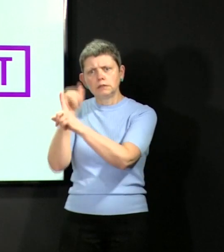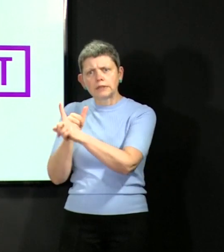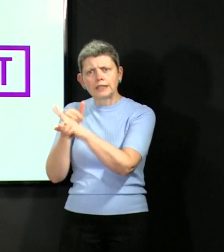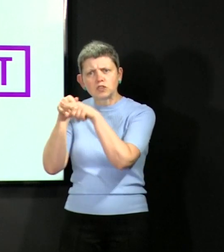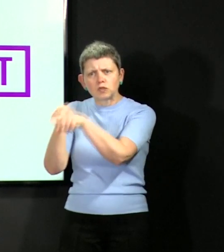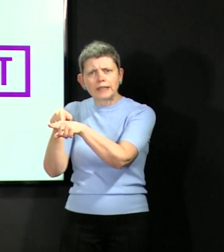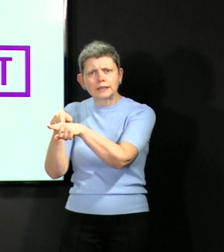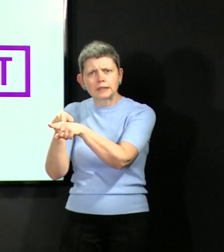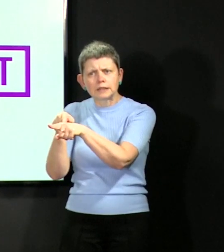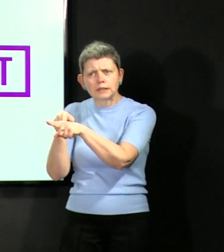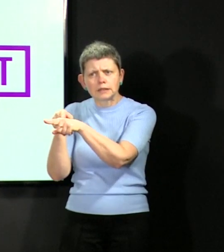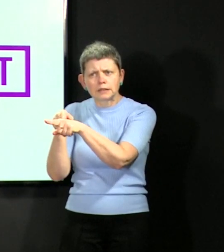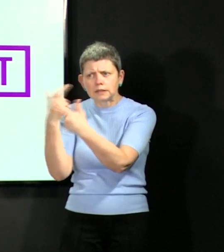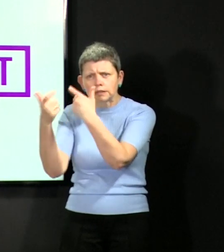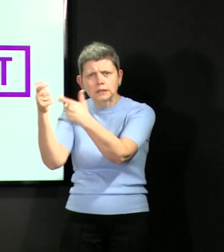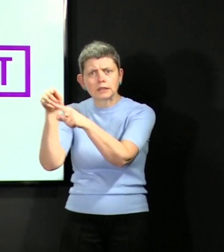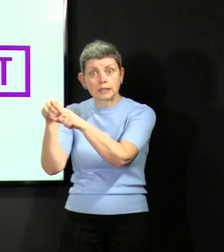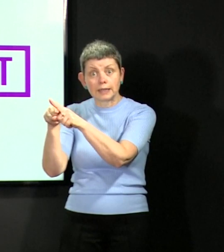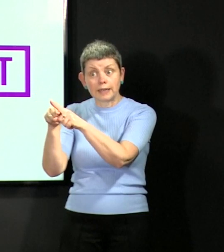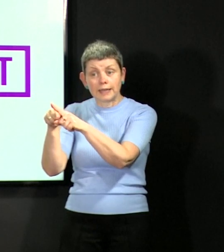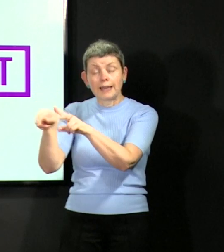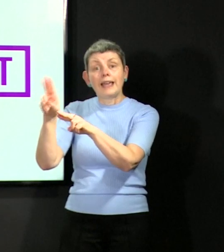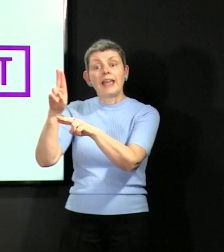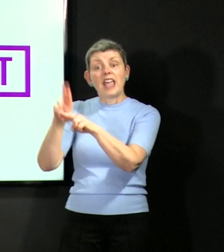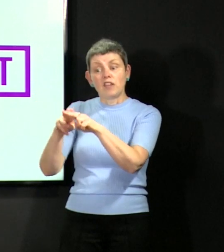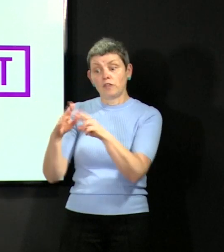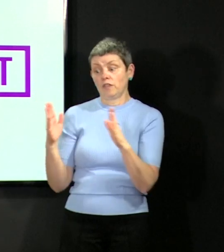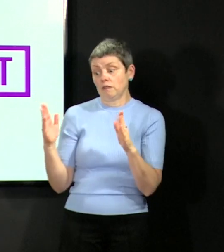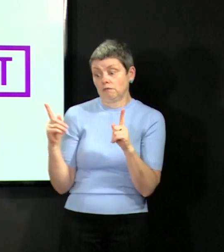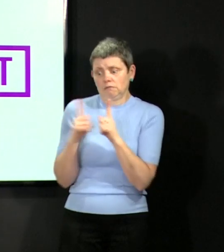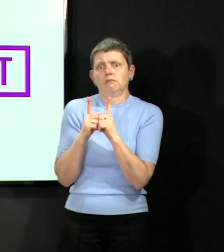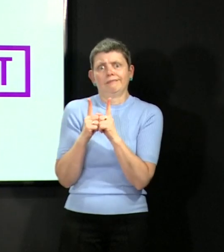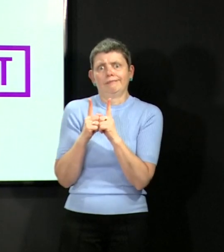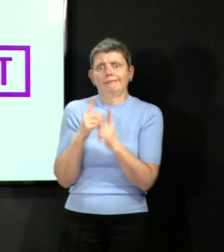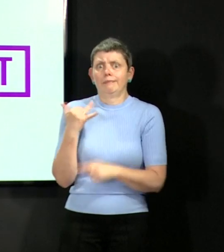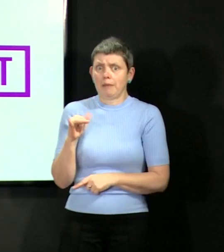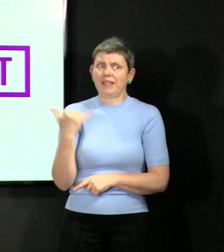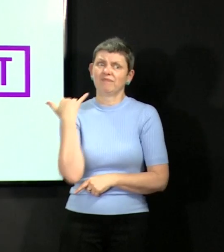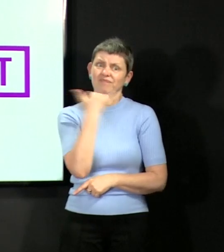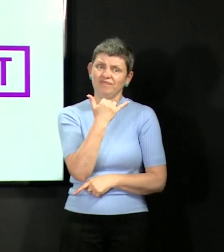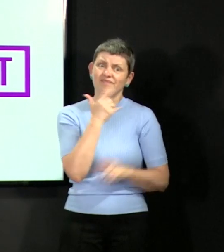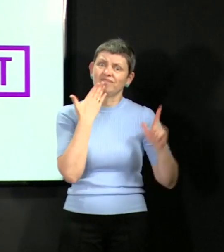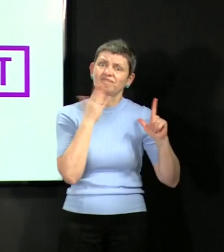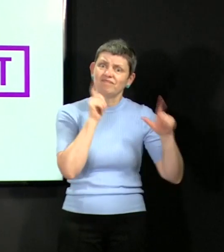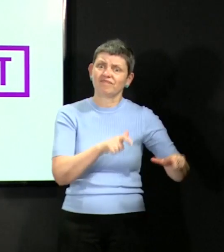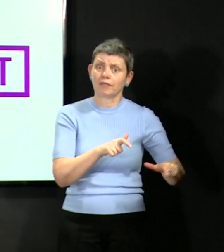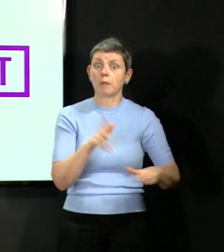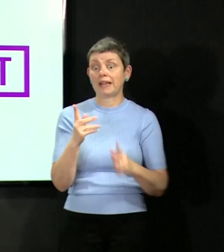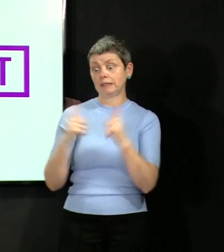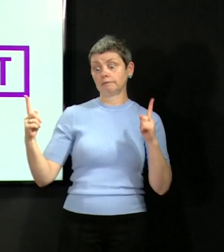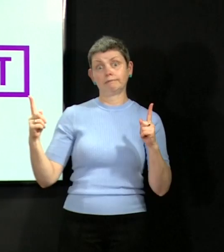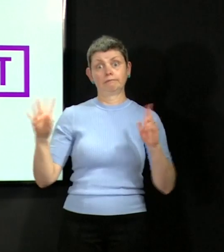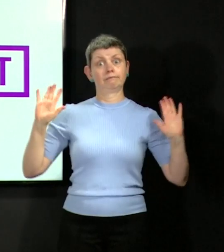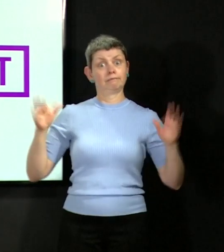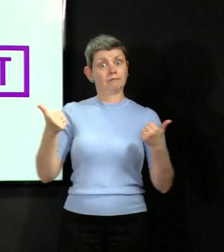to self-isolate if you haven't been within 2 metres of anybody else, unless it is somebody in your own household. Number three,